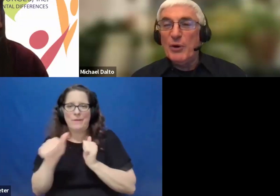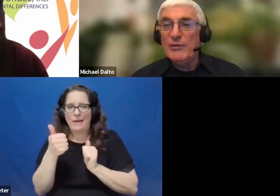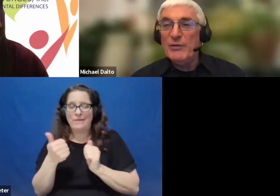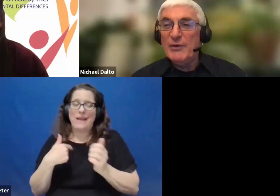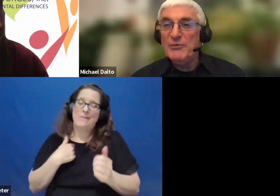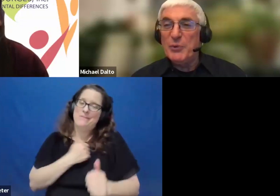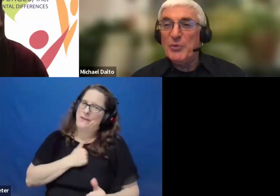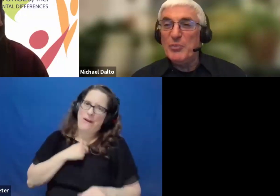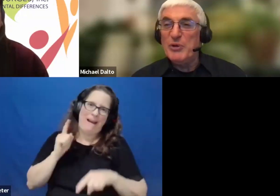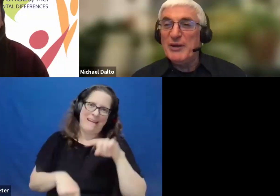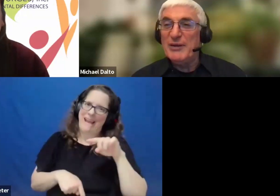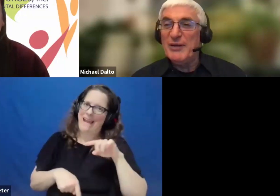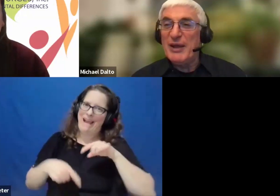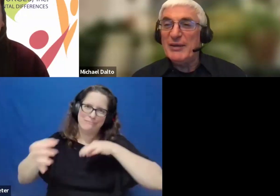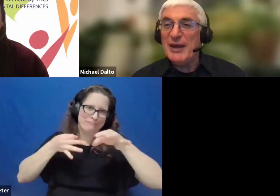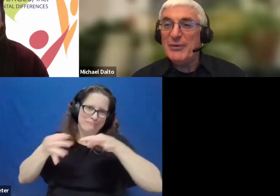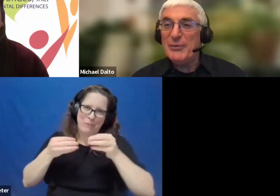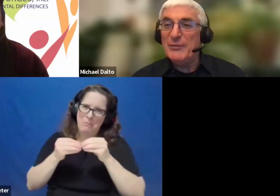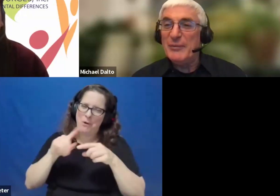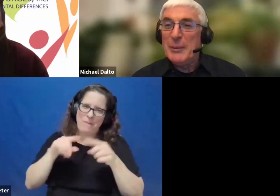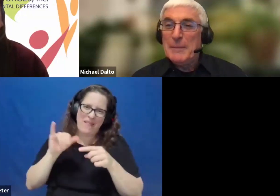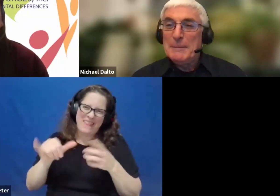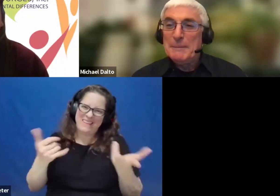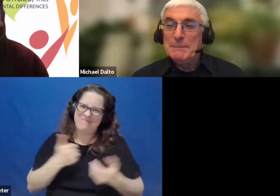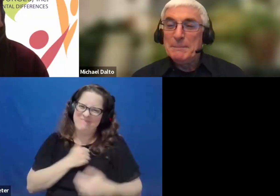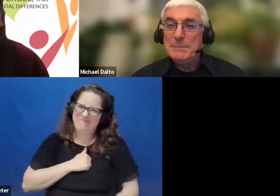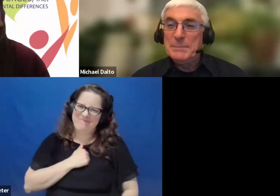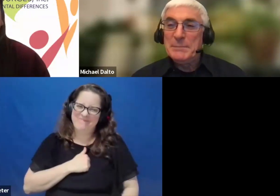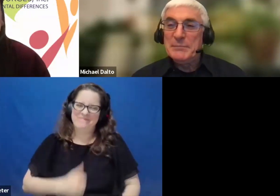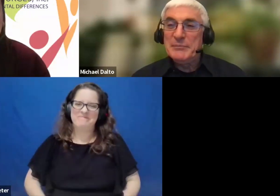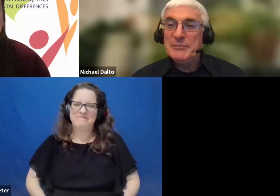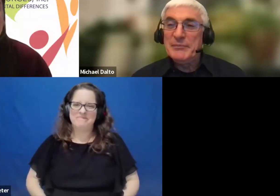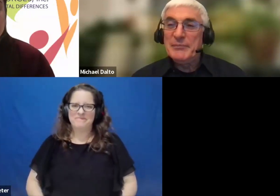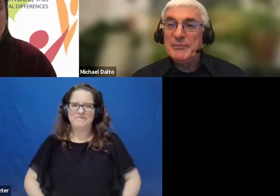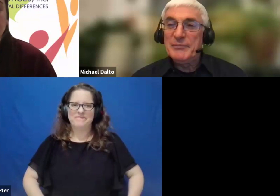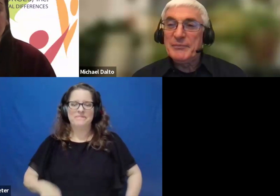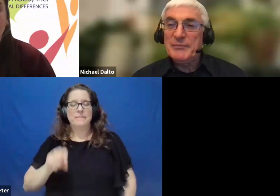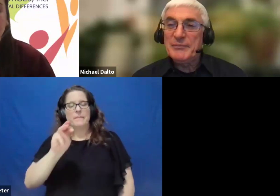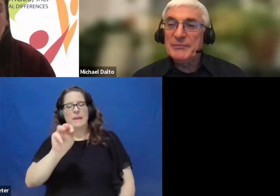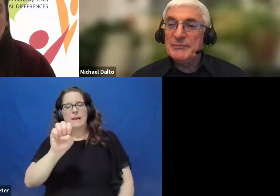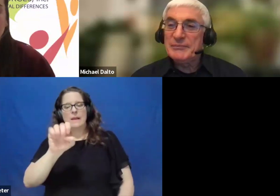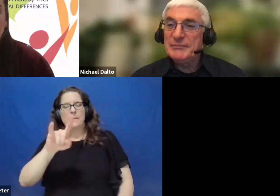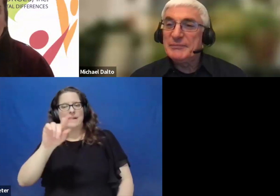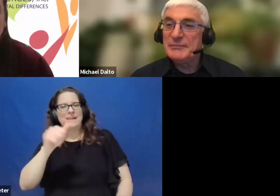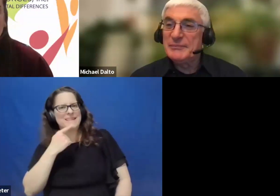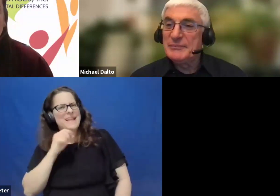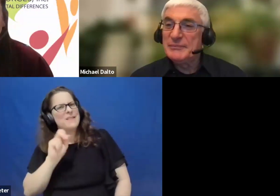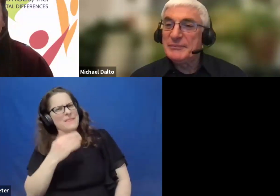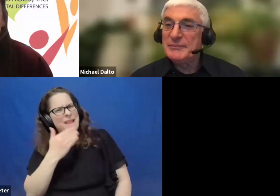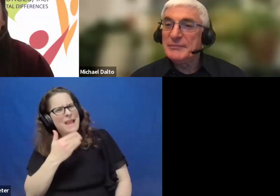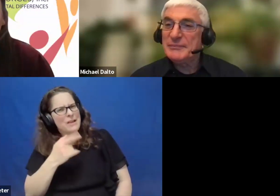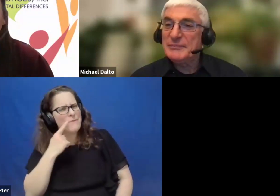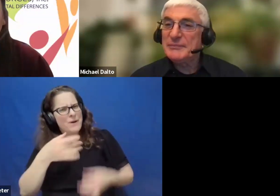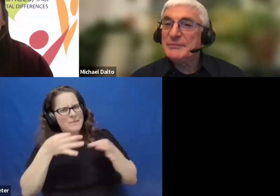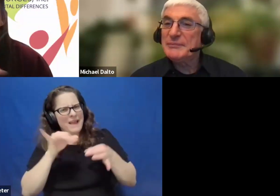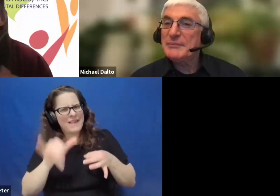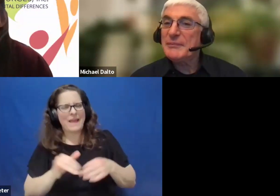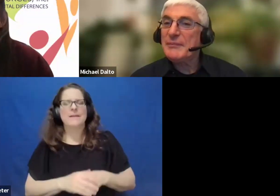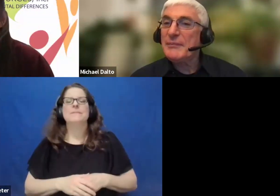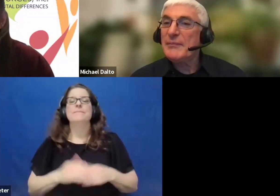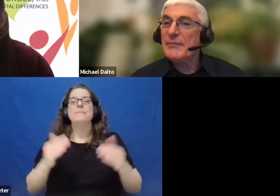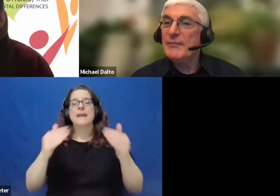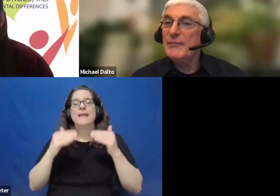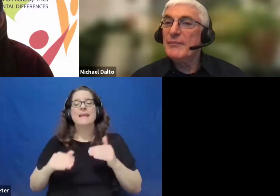a more informed opinion on that, Catherine. But thanks for explaining that. That was really great. Okay, our